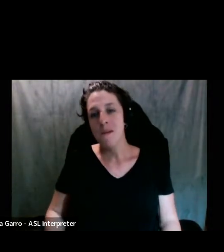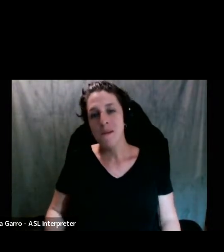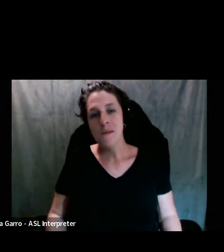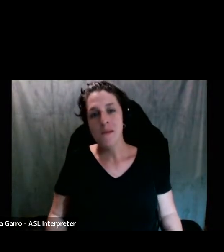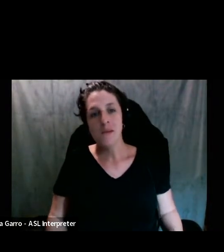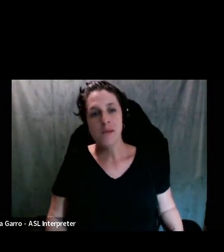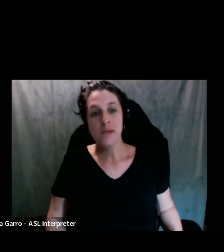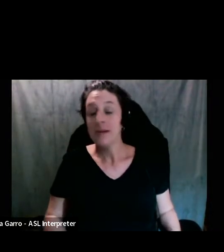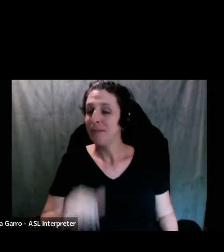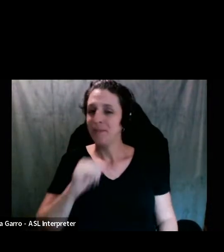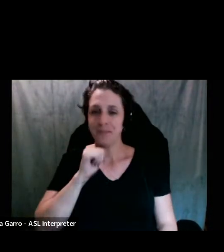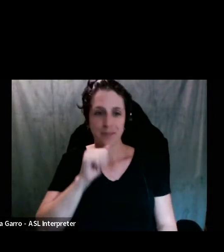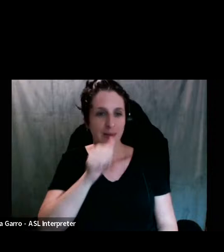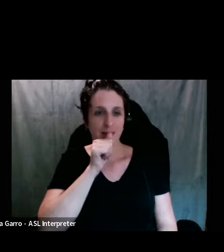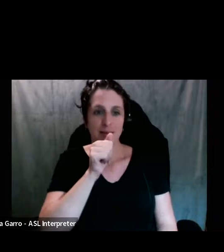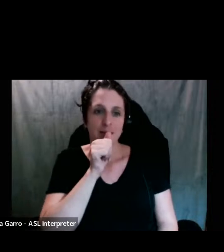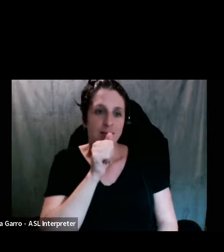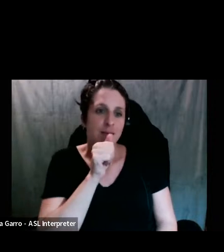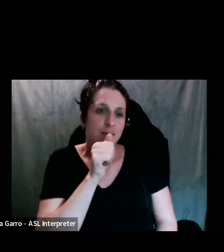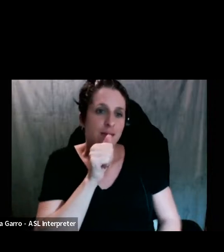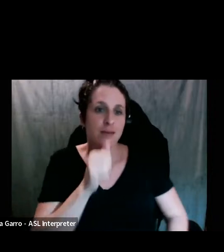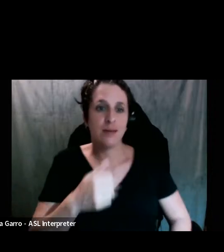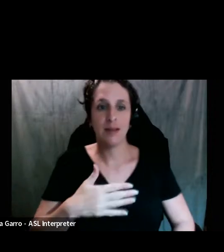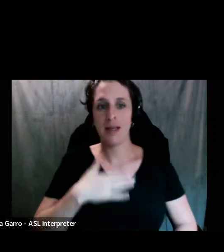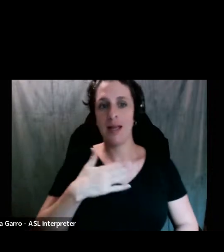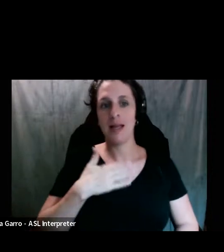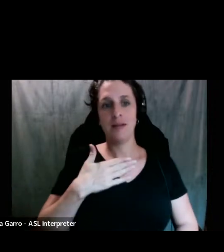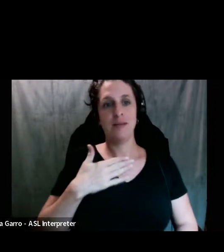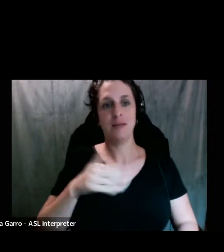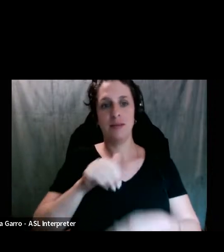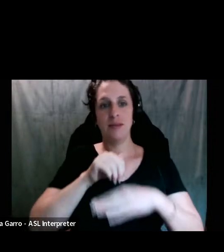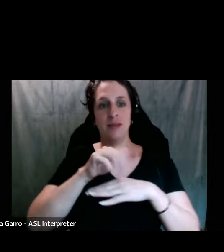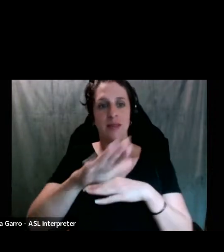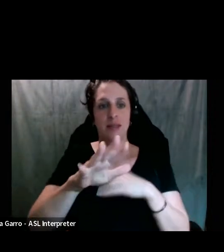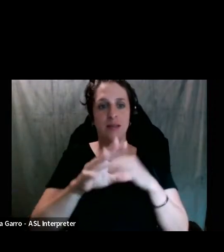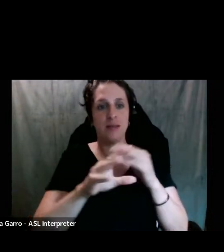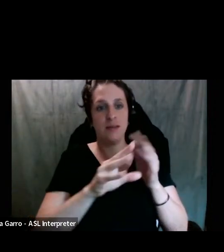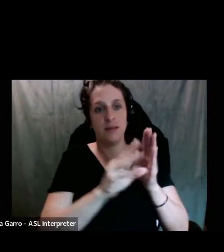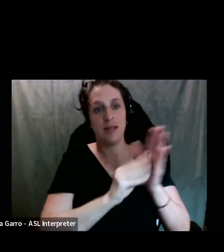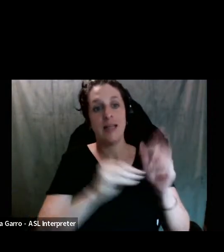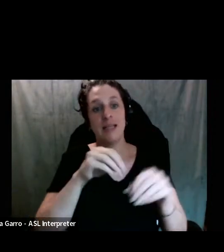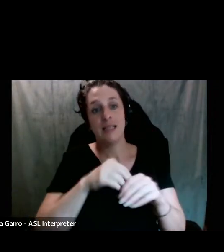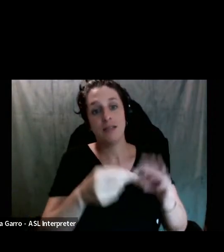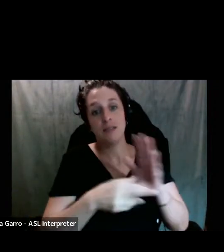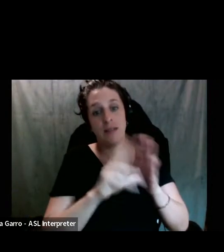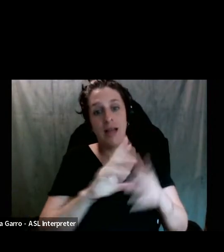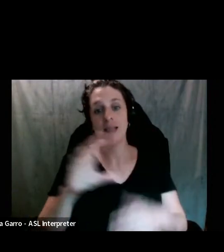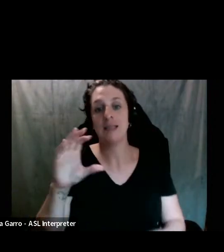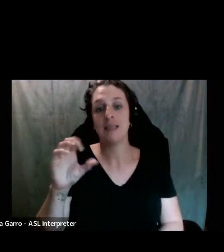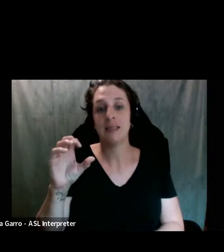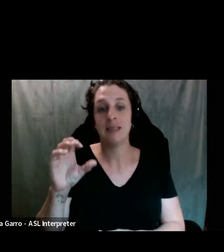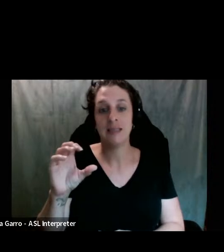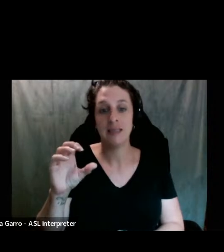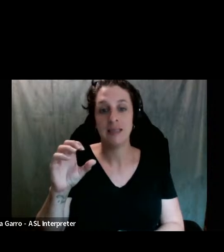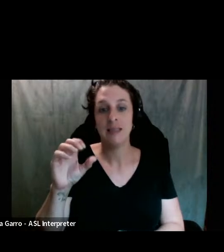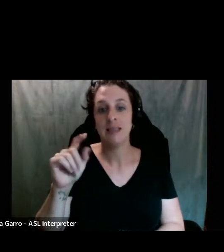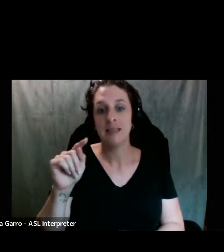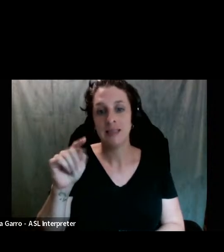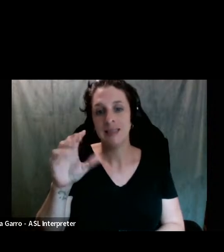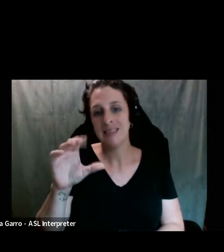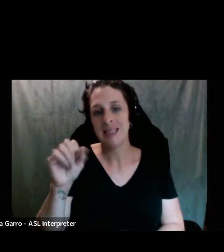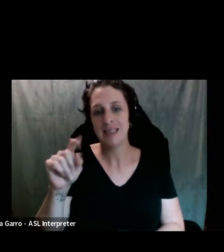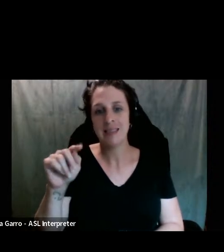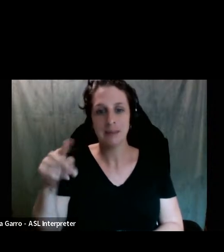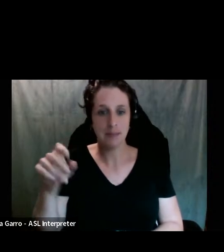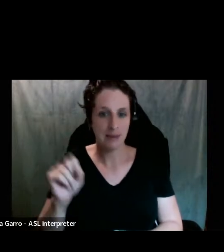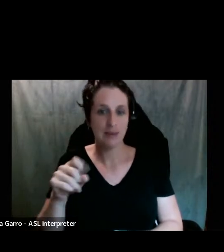It's not secret, so I'm happy to send you a copy. And in the revised CSTPs, they actually provide kind of like a before and